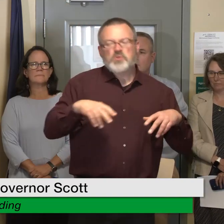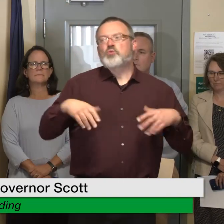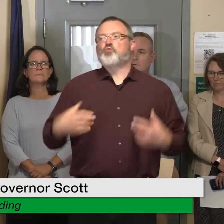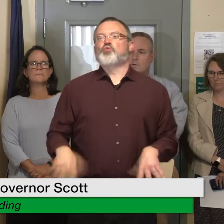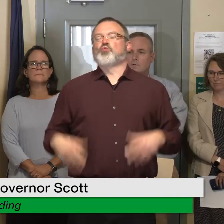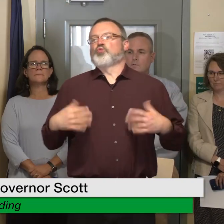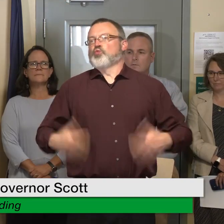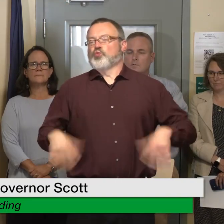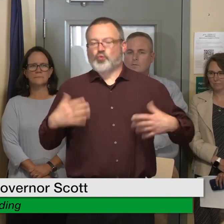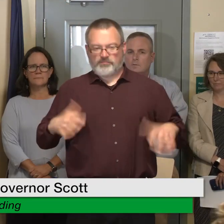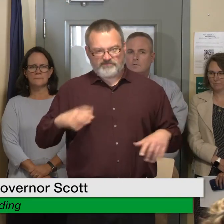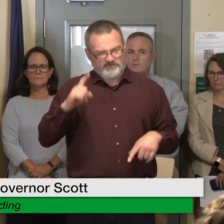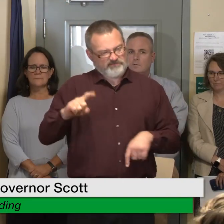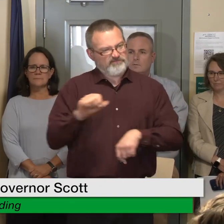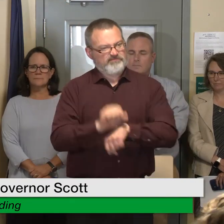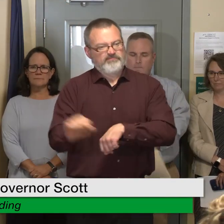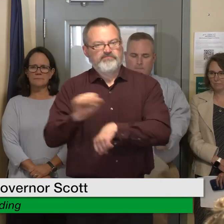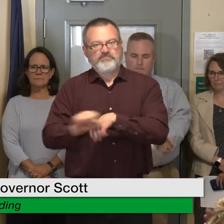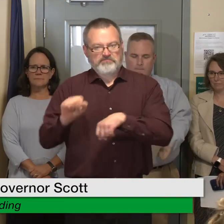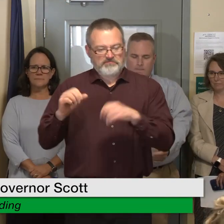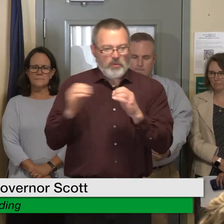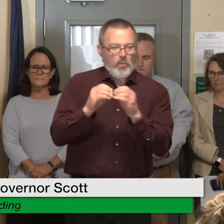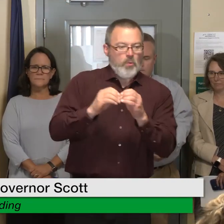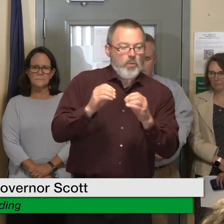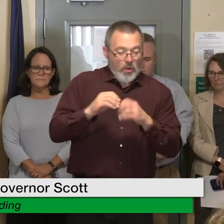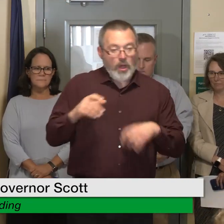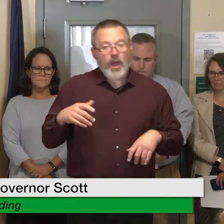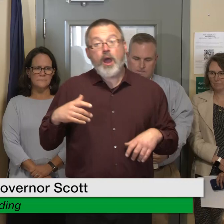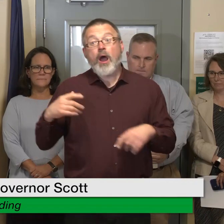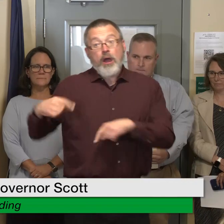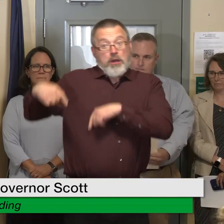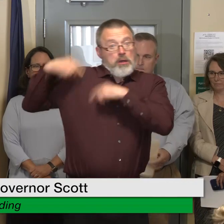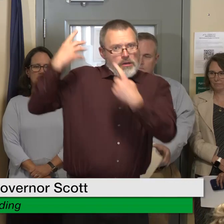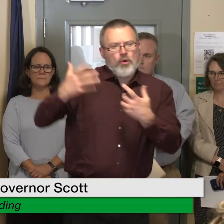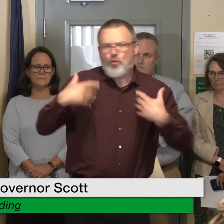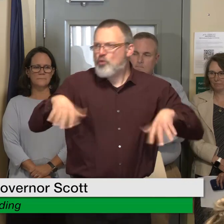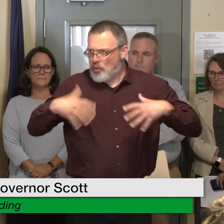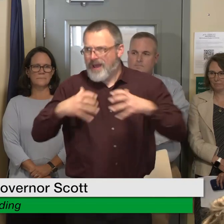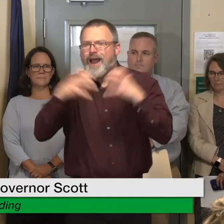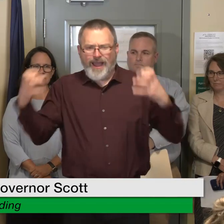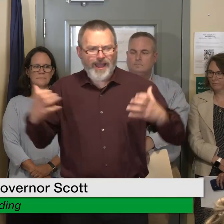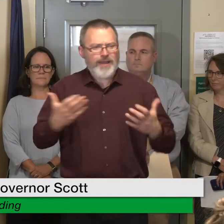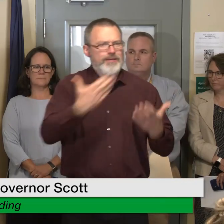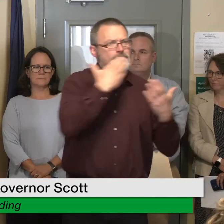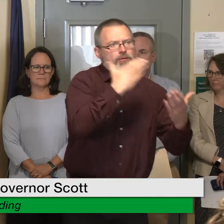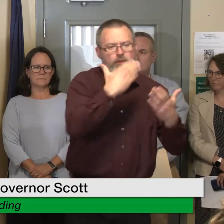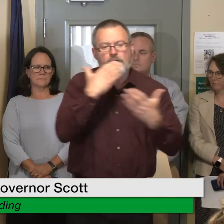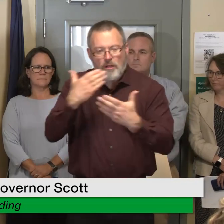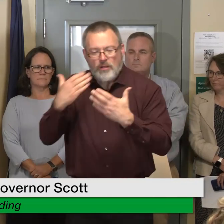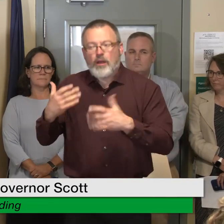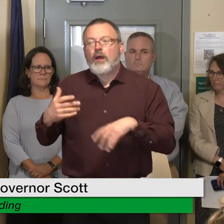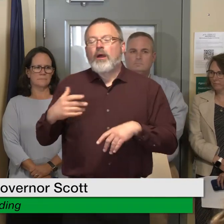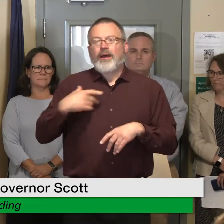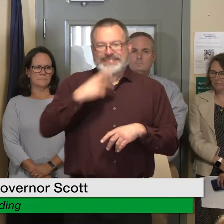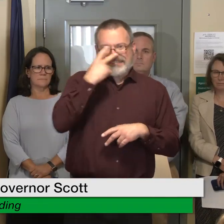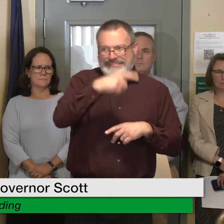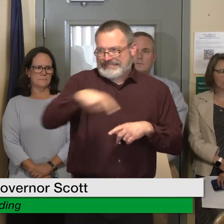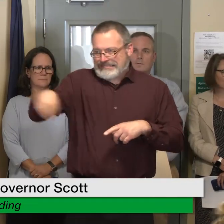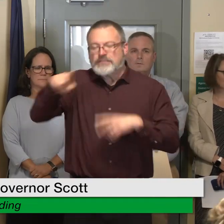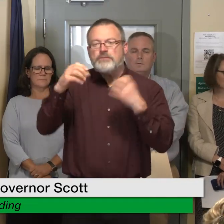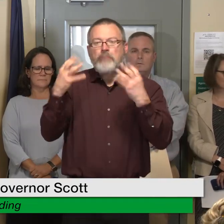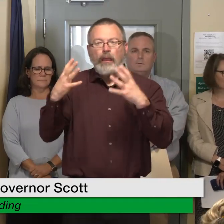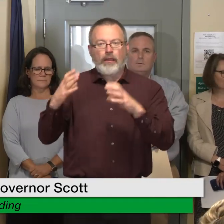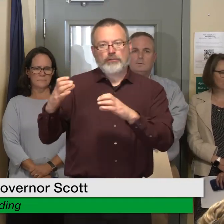officials and volunteers who have again taken on extra responsibility to lead their communities through yet